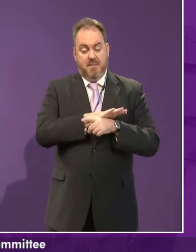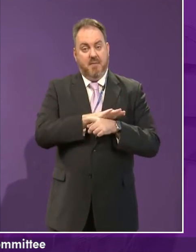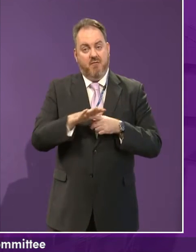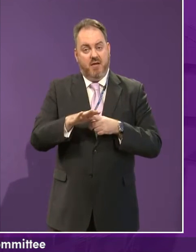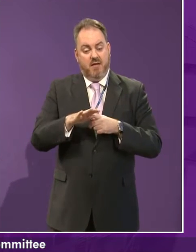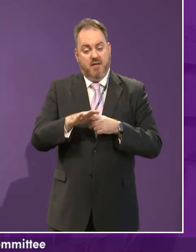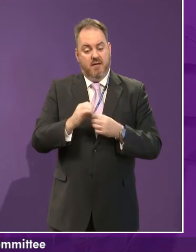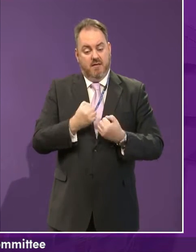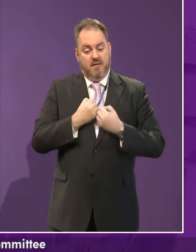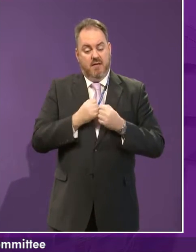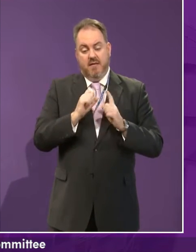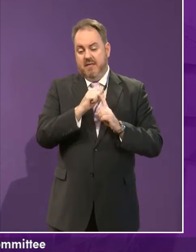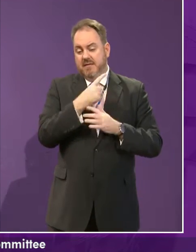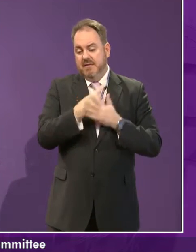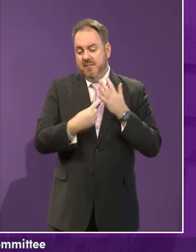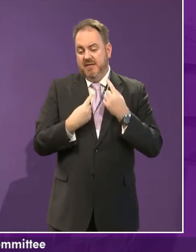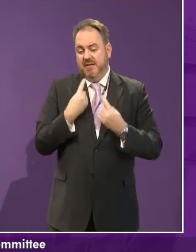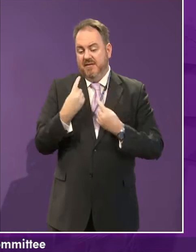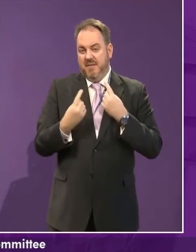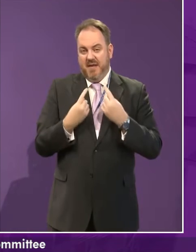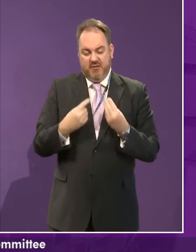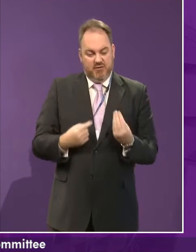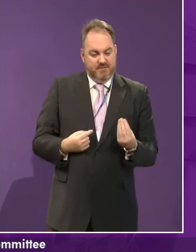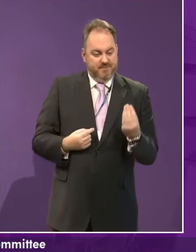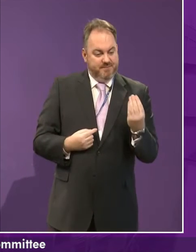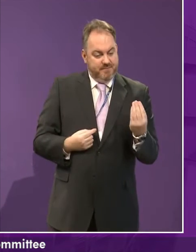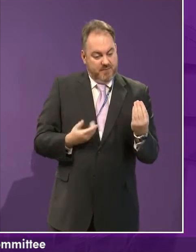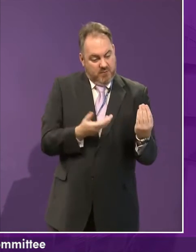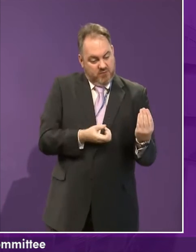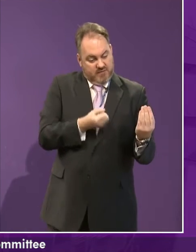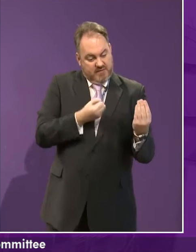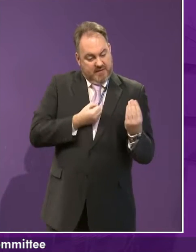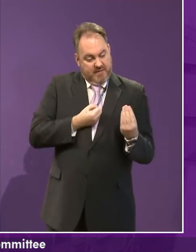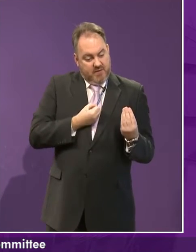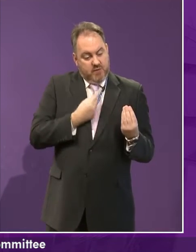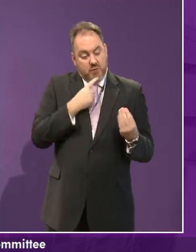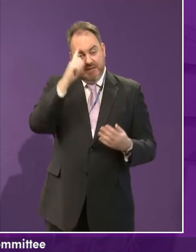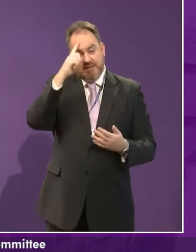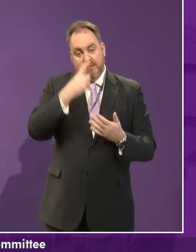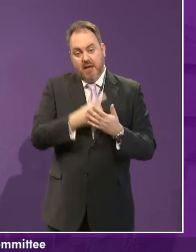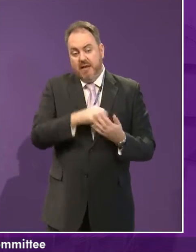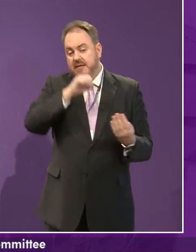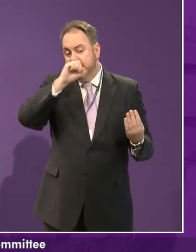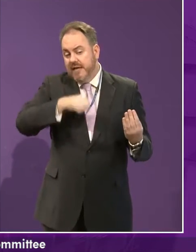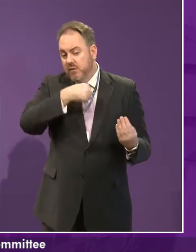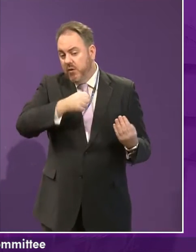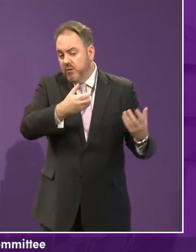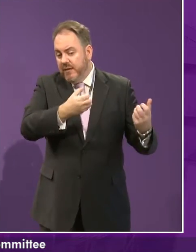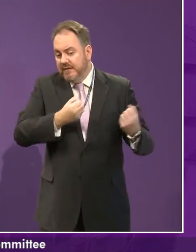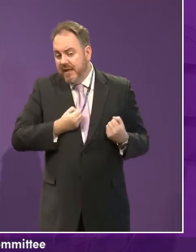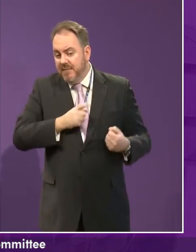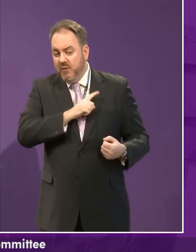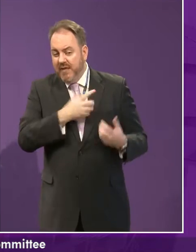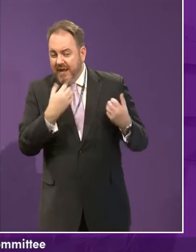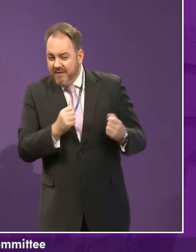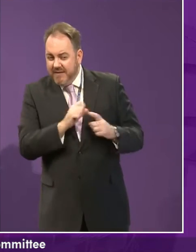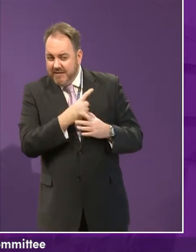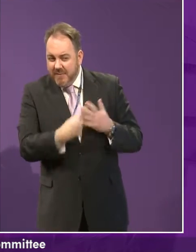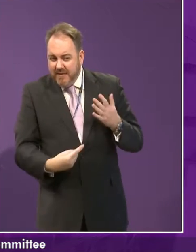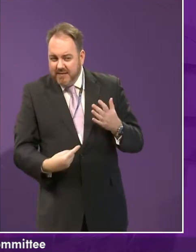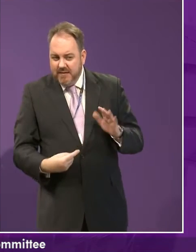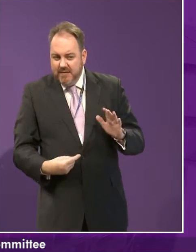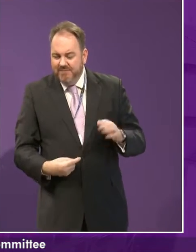disability information is not taken into account in terms of whether an offer is made. That's not really the point I'm trying